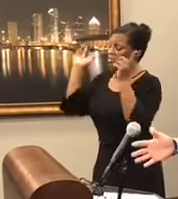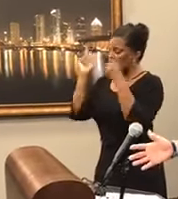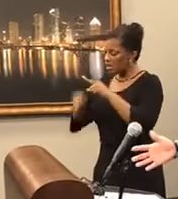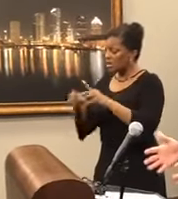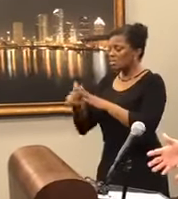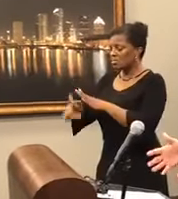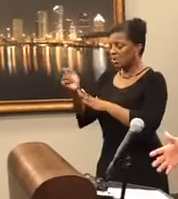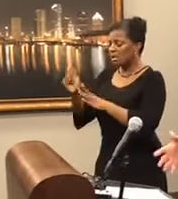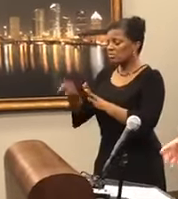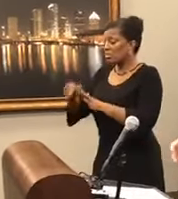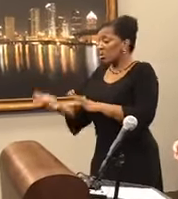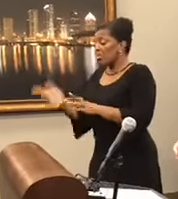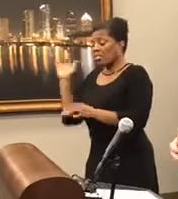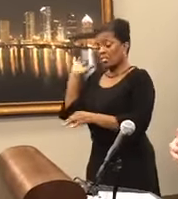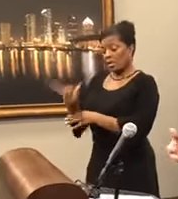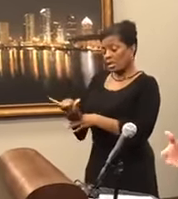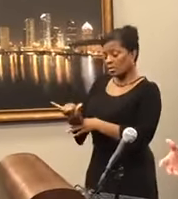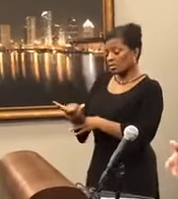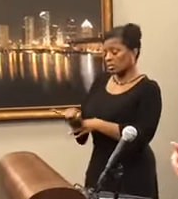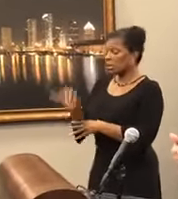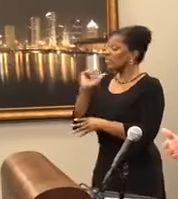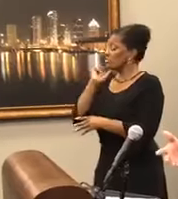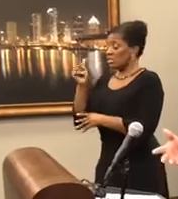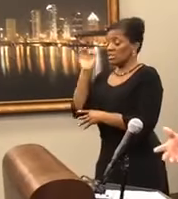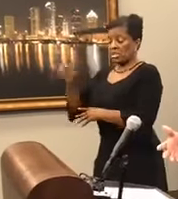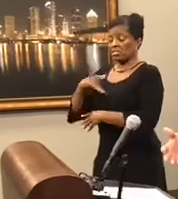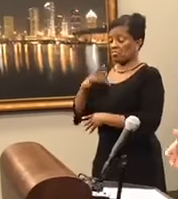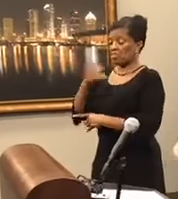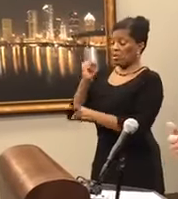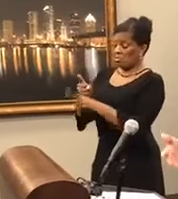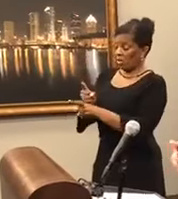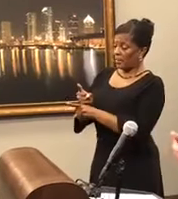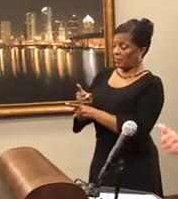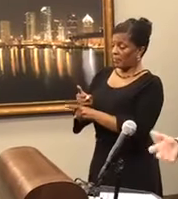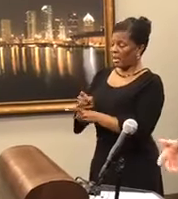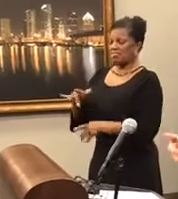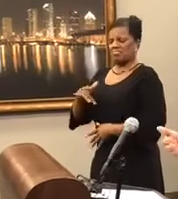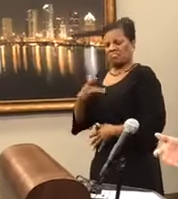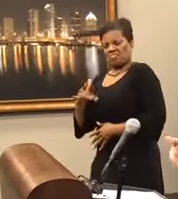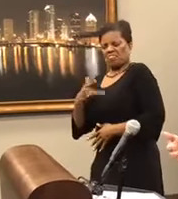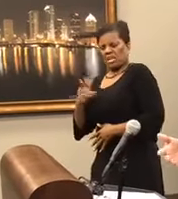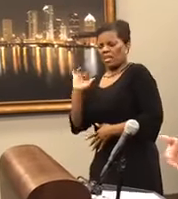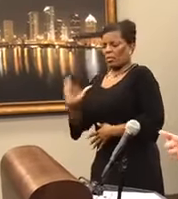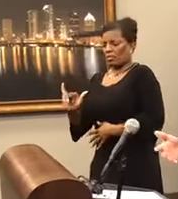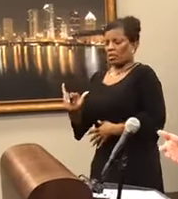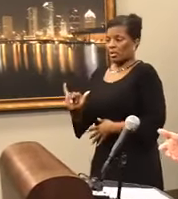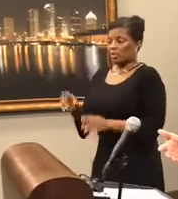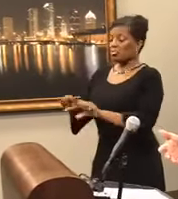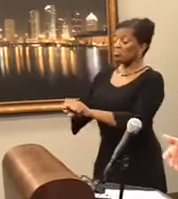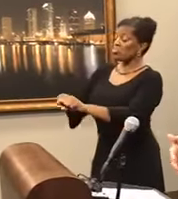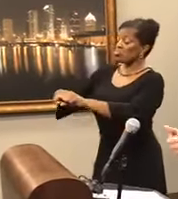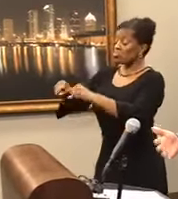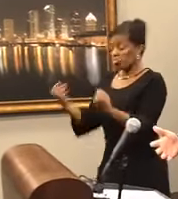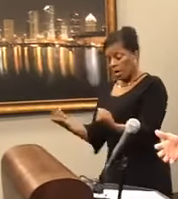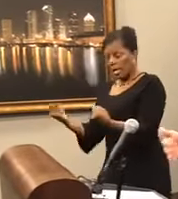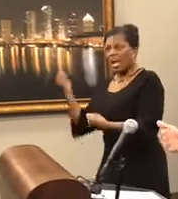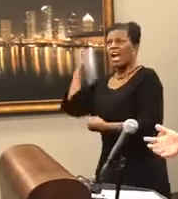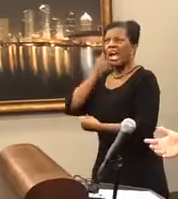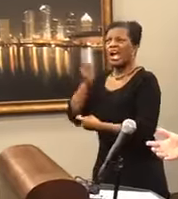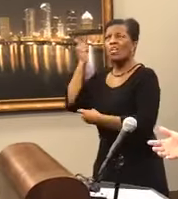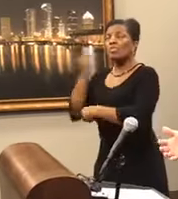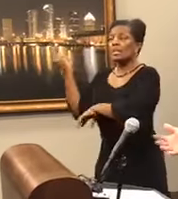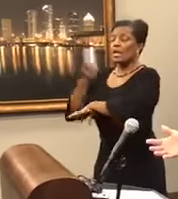before, run into some other things. It just felt right. I kind of had a feeling that we were going to get a break. You know, every day we